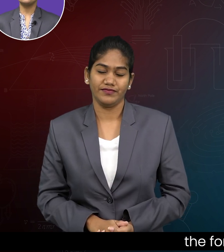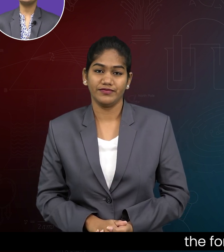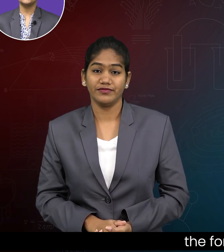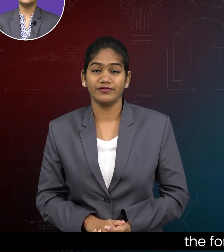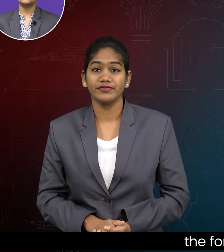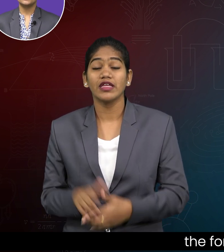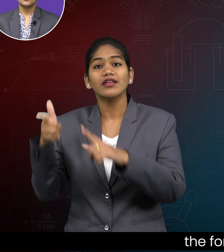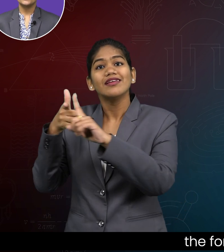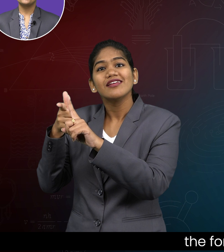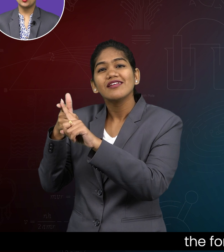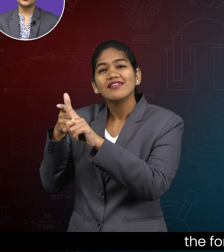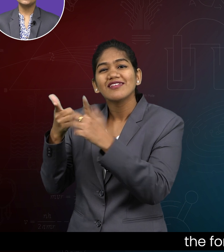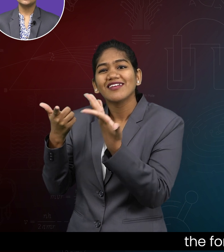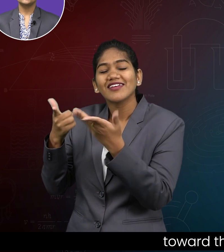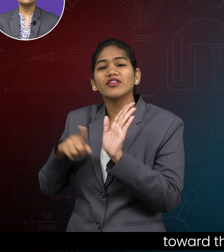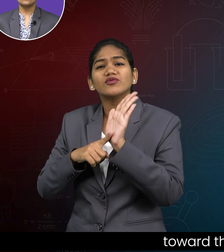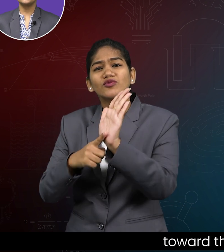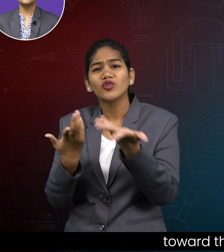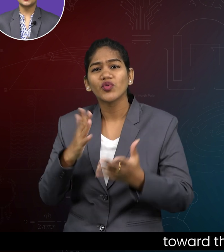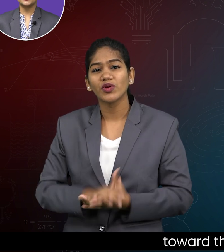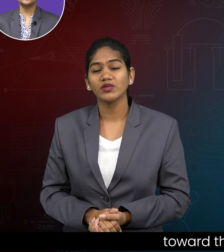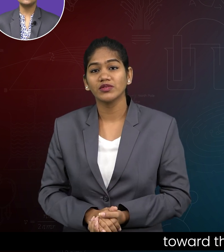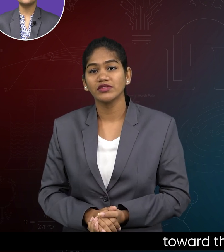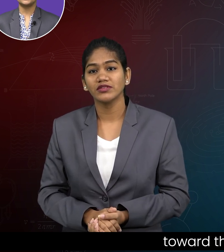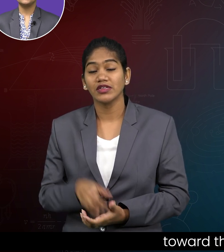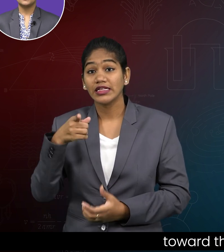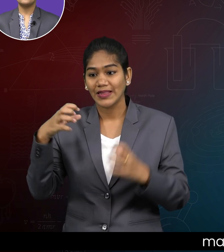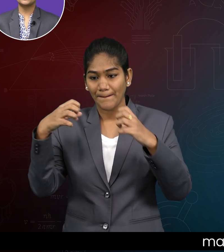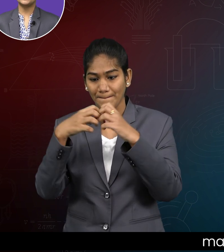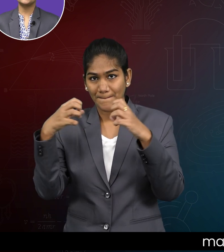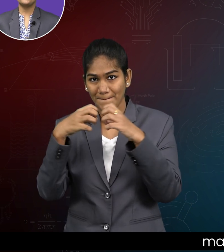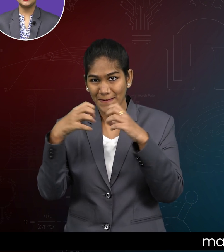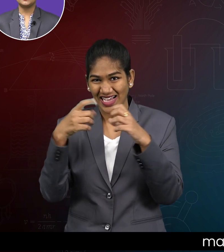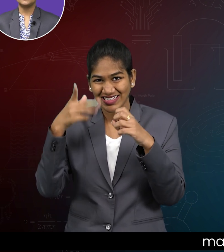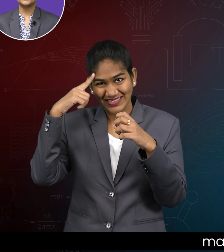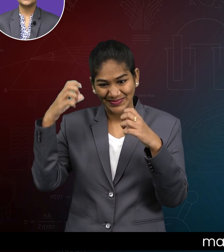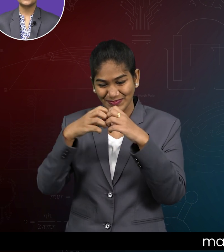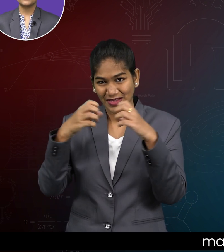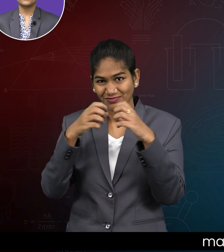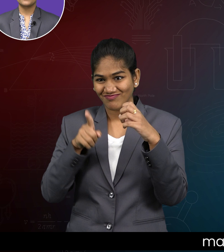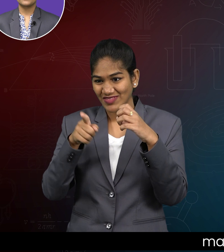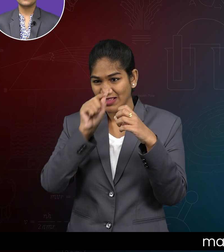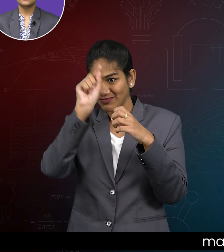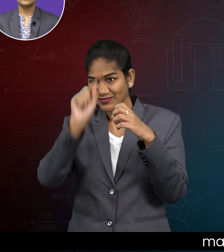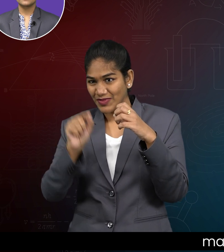The forefinger point toward the direction of the magnetic field.